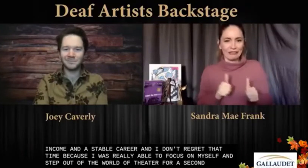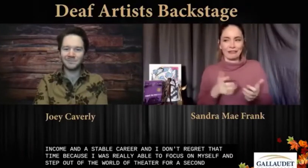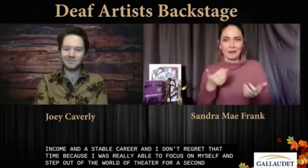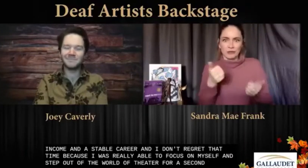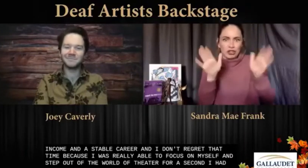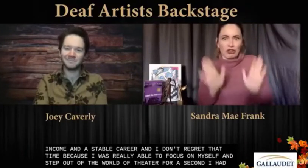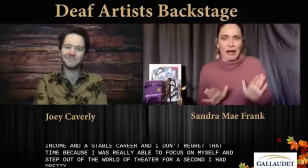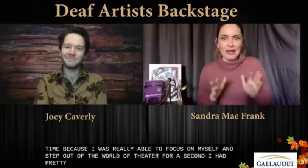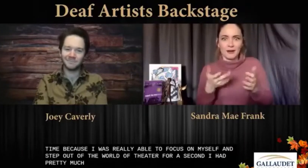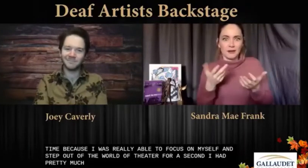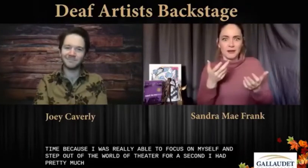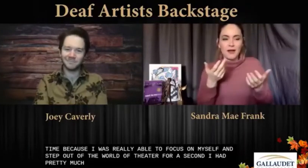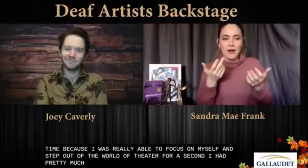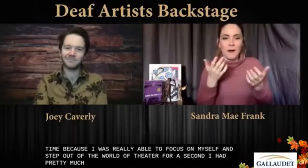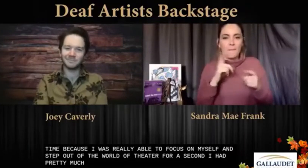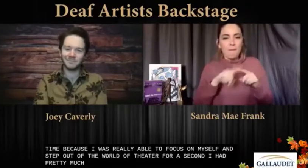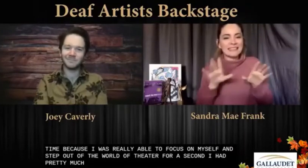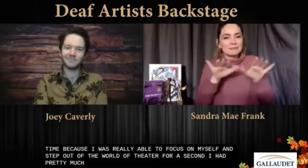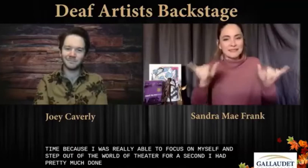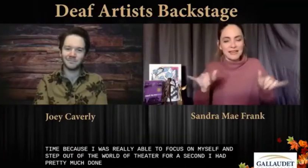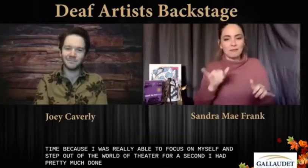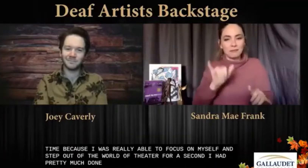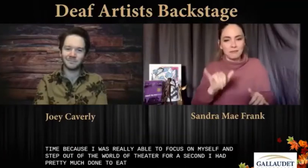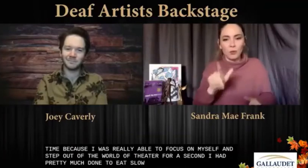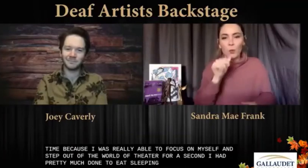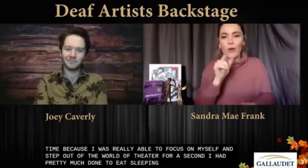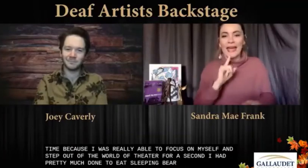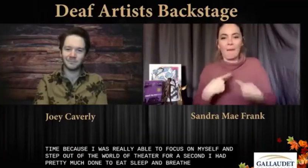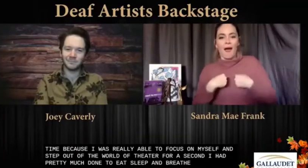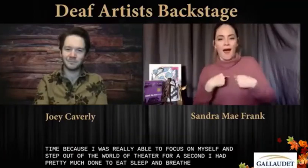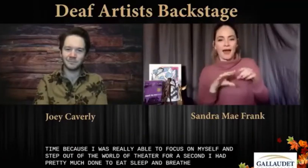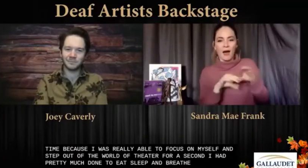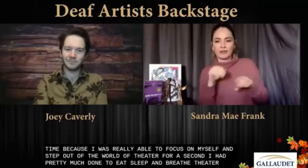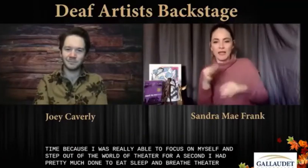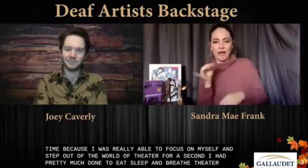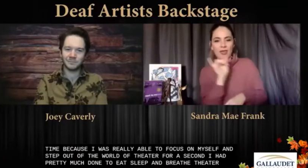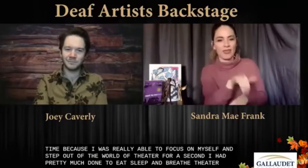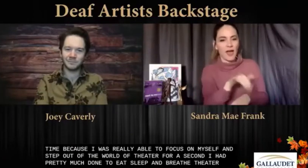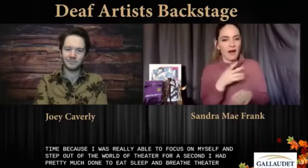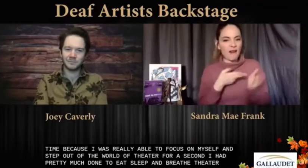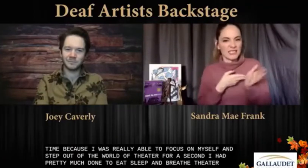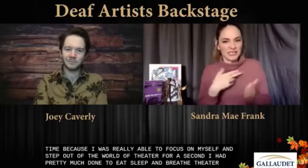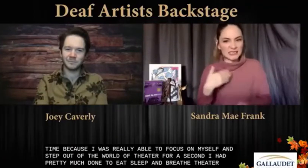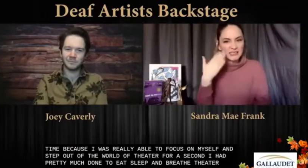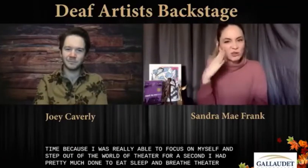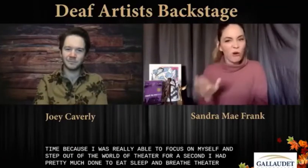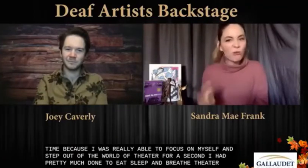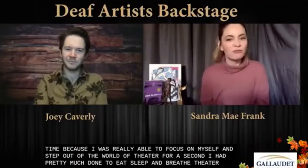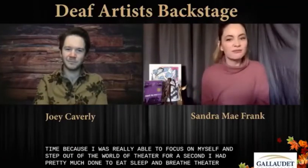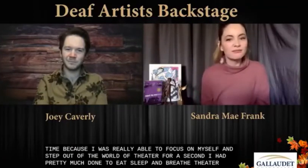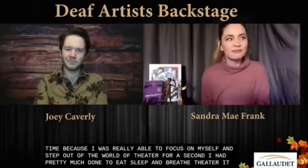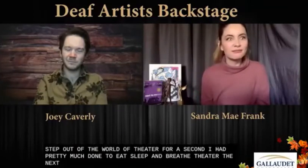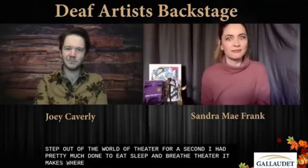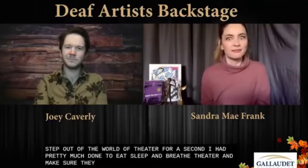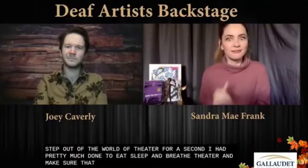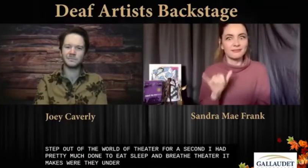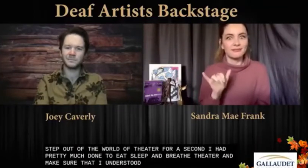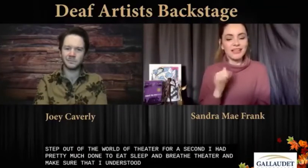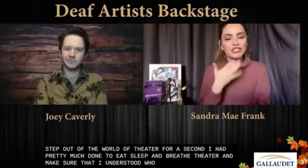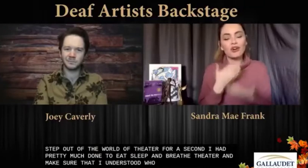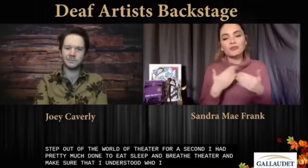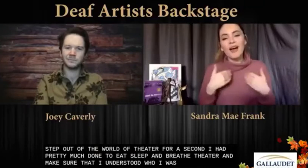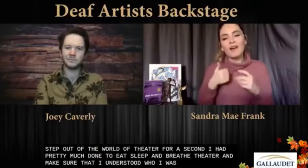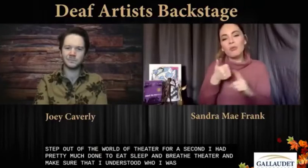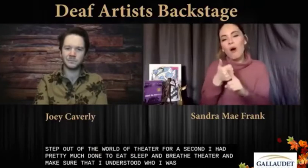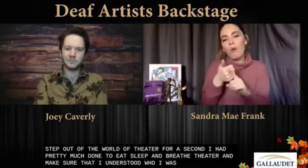I had pretty much done the eat sleep and breathe theater to make sure that I understood who